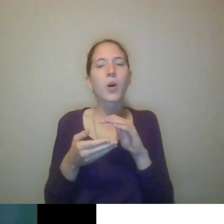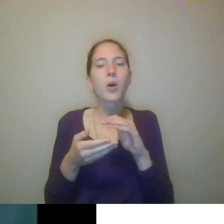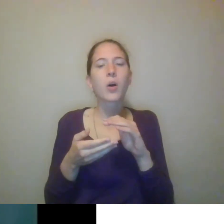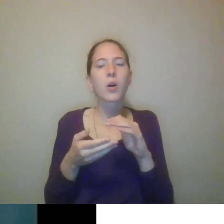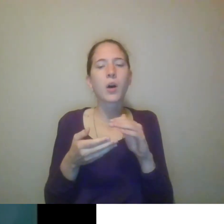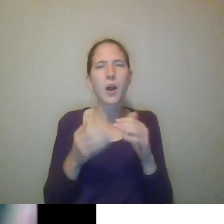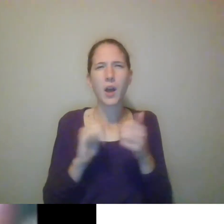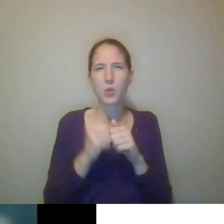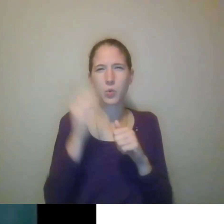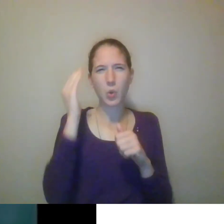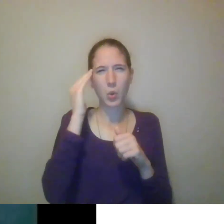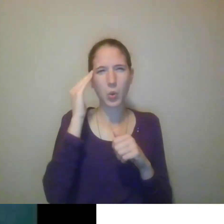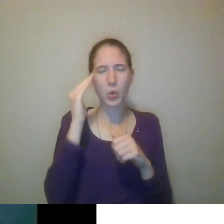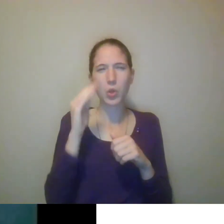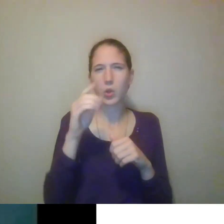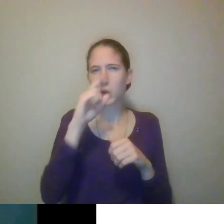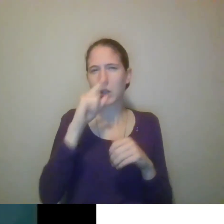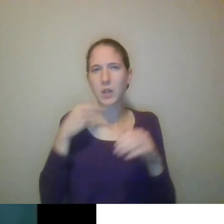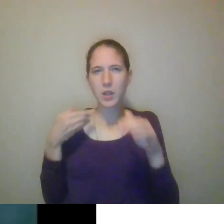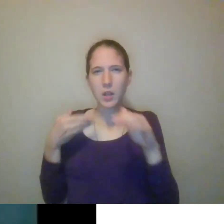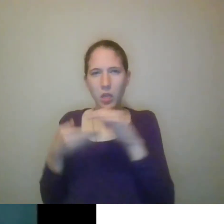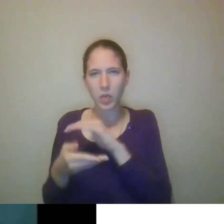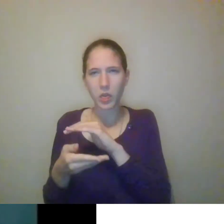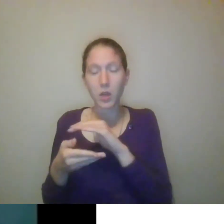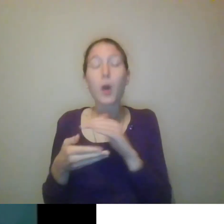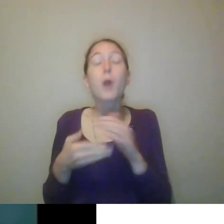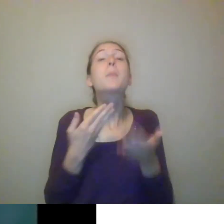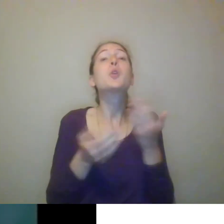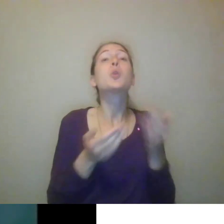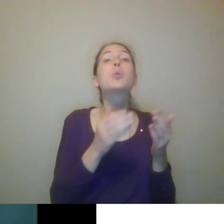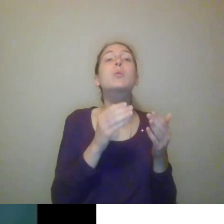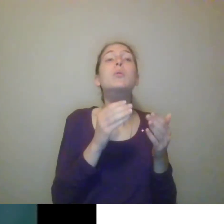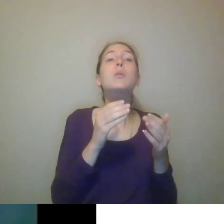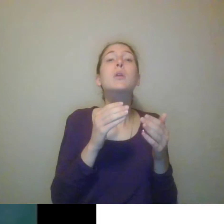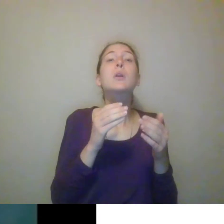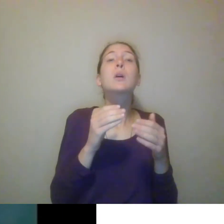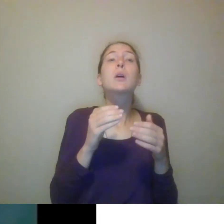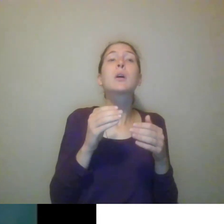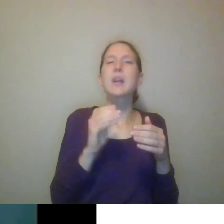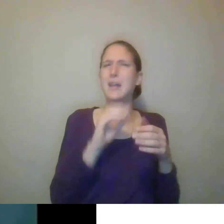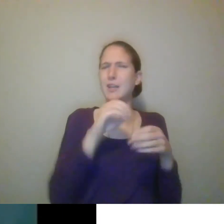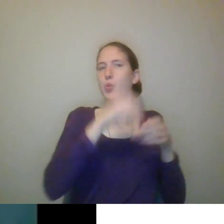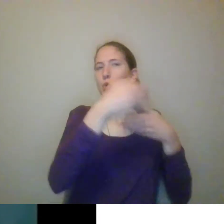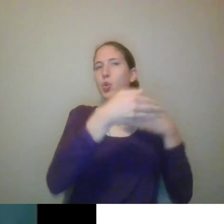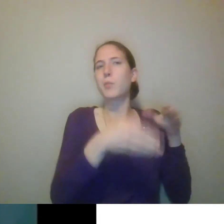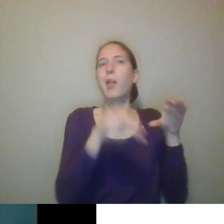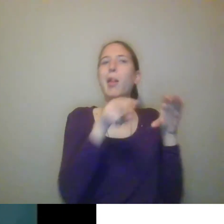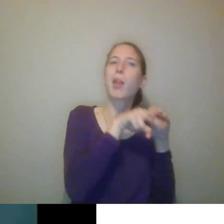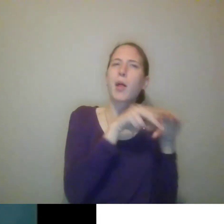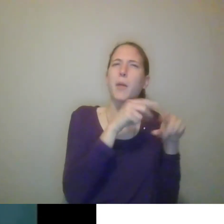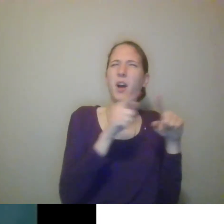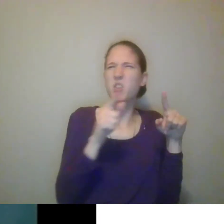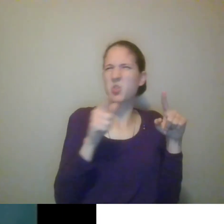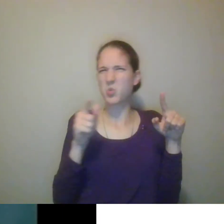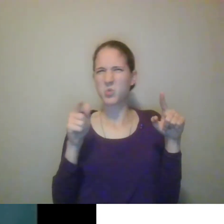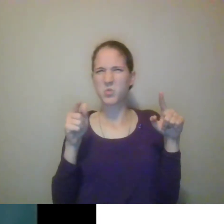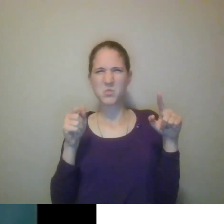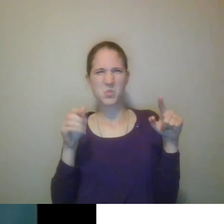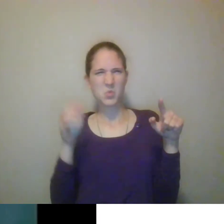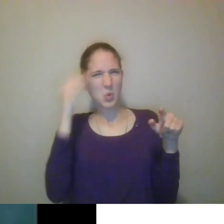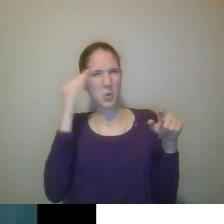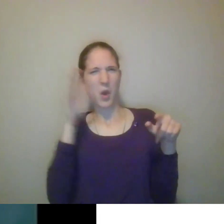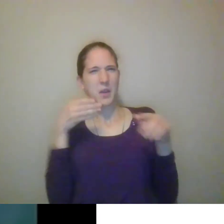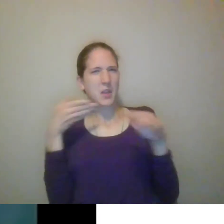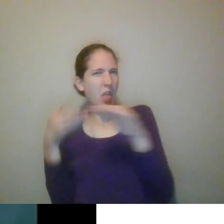Maybe your mother got a free ham or something. How did you know, even though you didn't see her put the turkey in the oven, how did you know you were still having turkey for